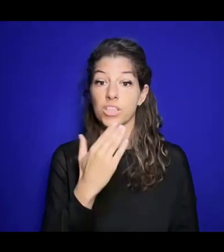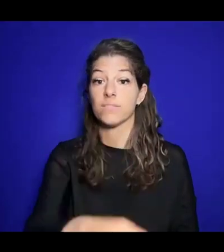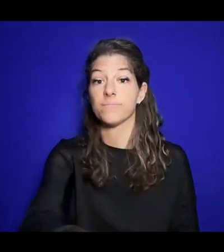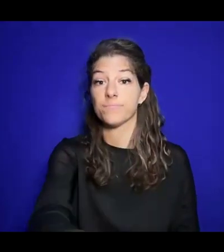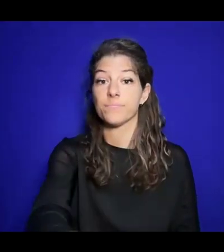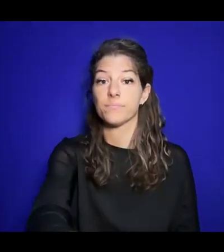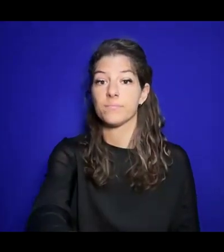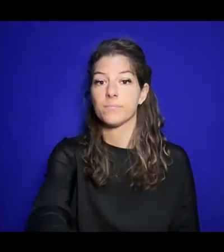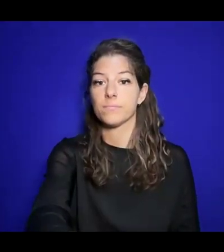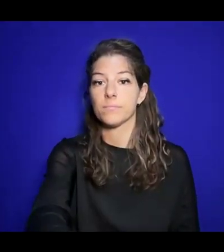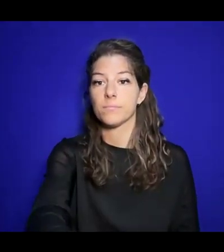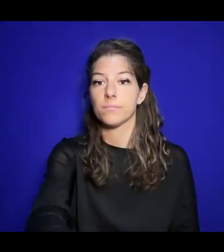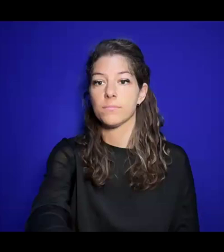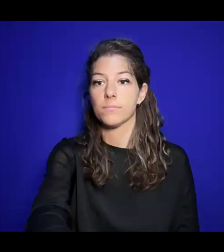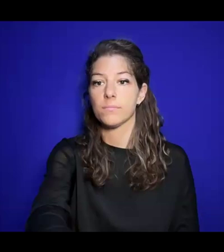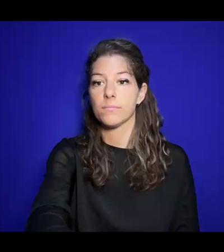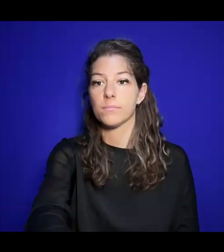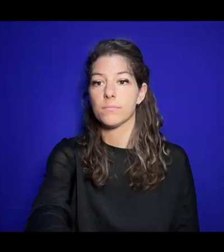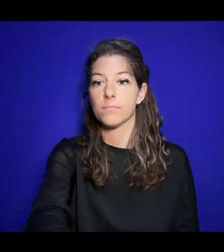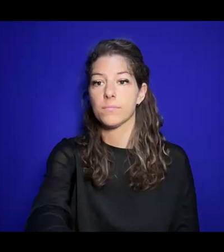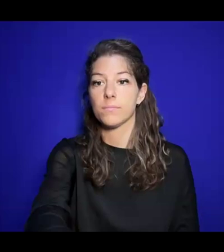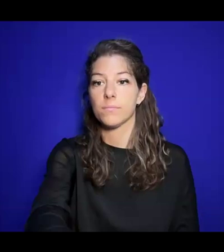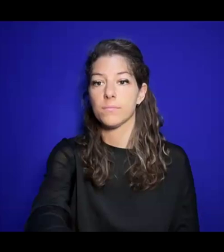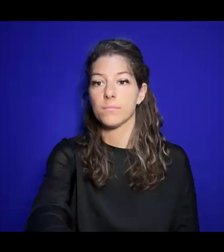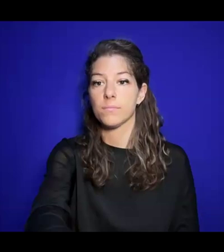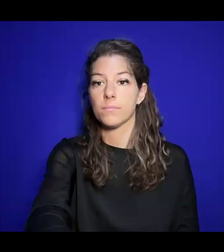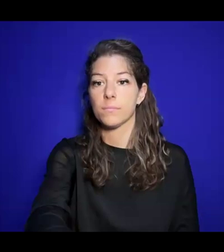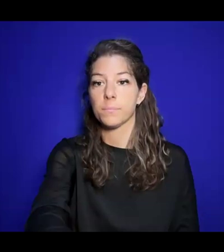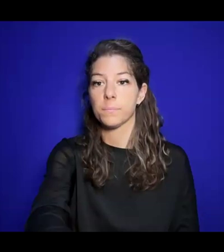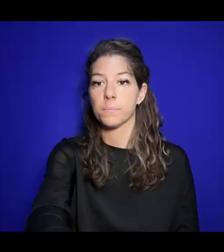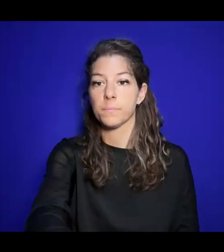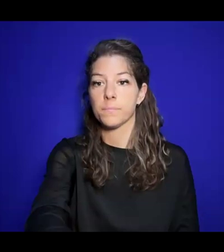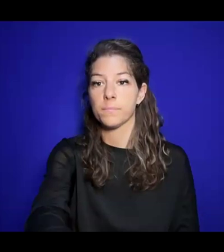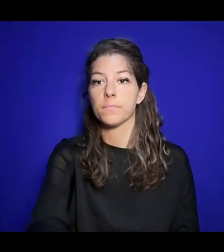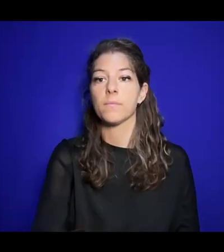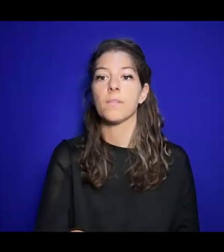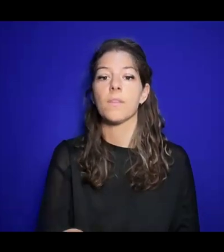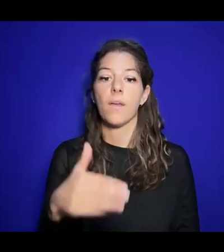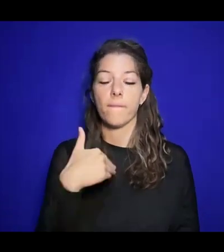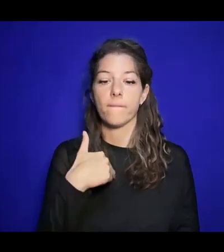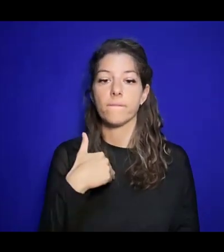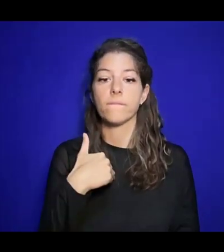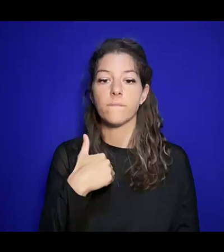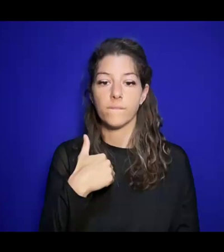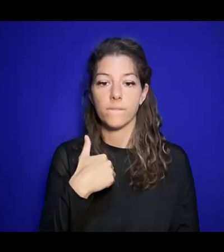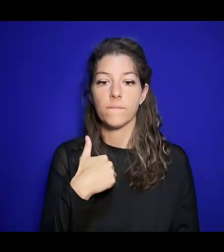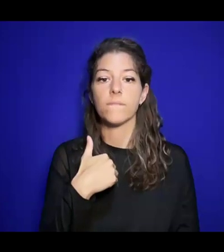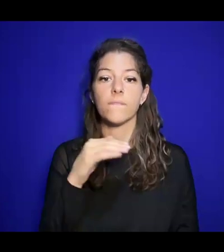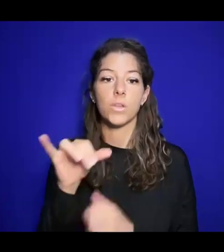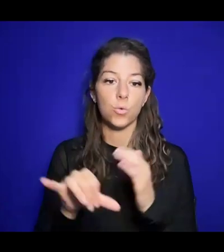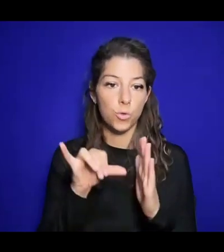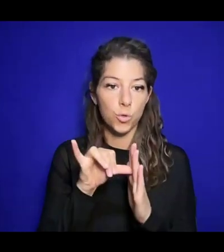fabulous. Even though it's a bad news story. Okay, we talked about how you can get this on